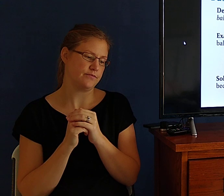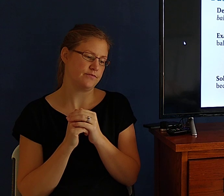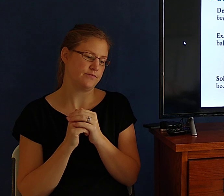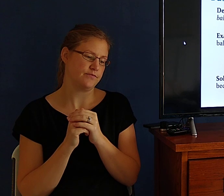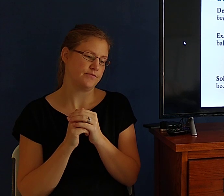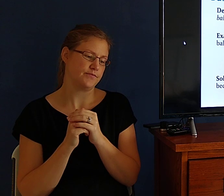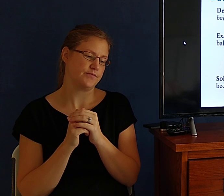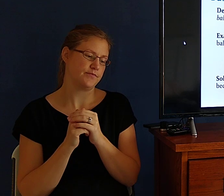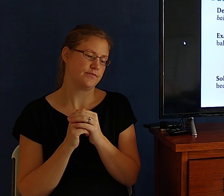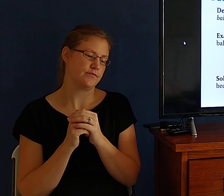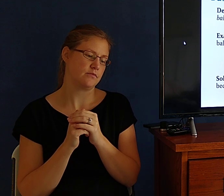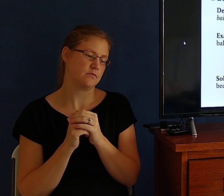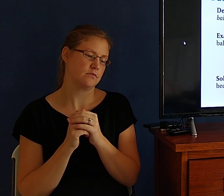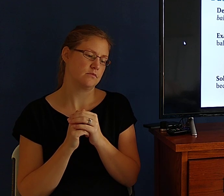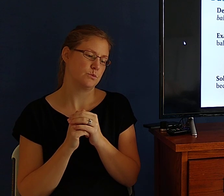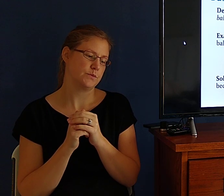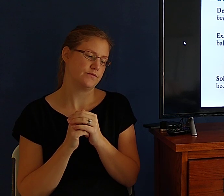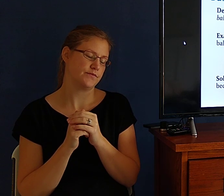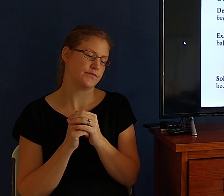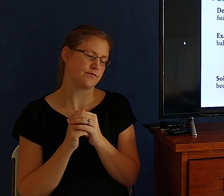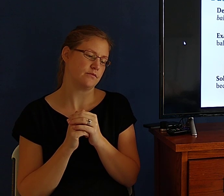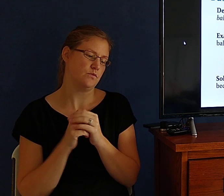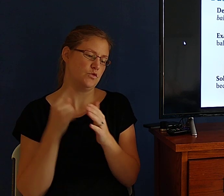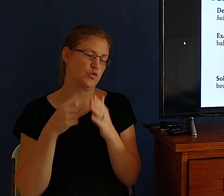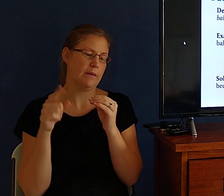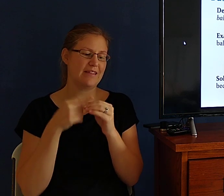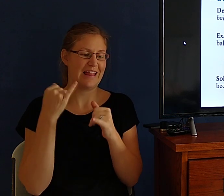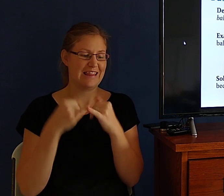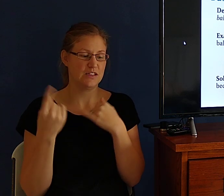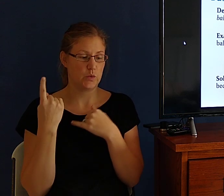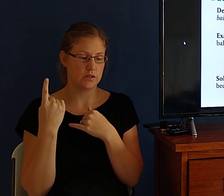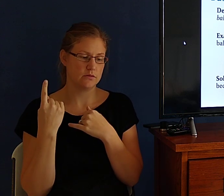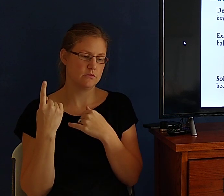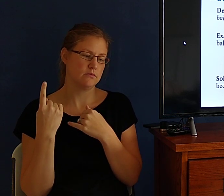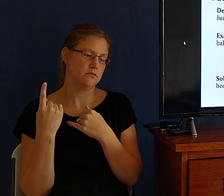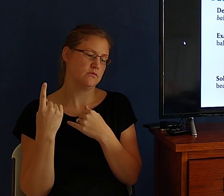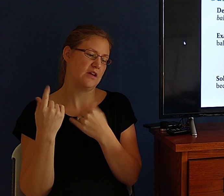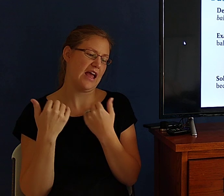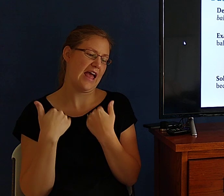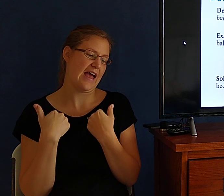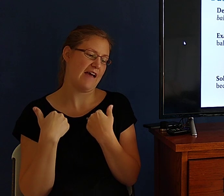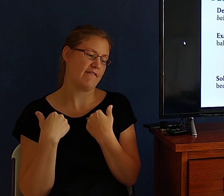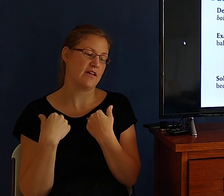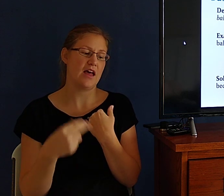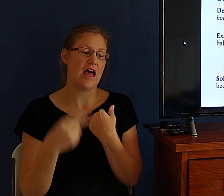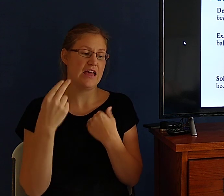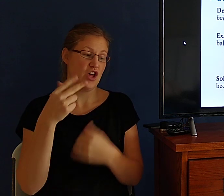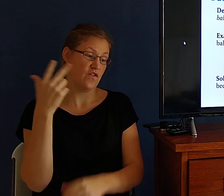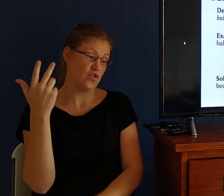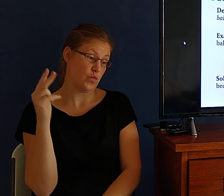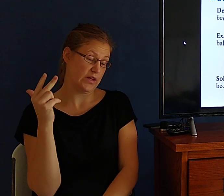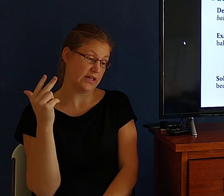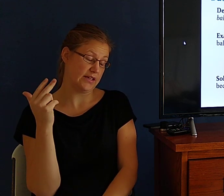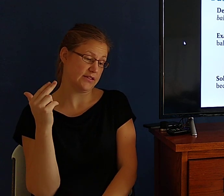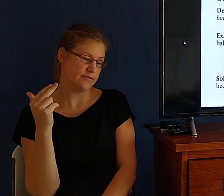And how about the last one? We have the heights of 3. Okay, this is